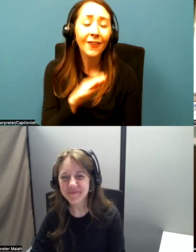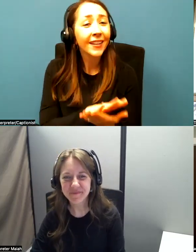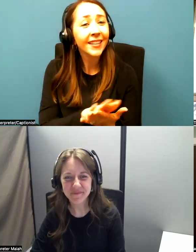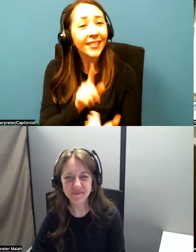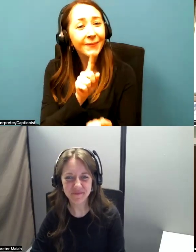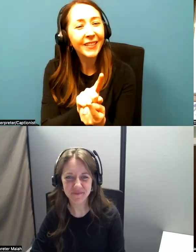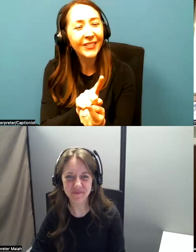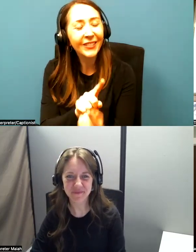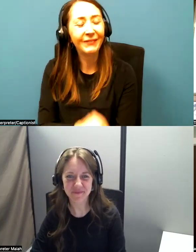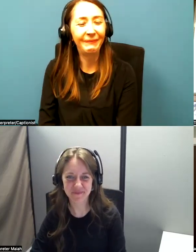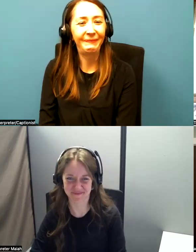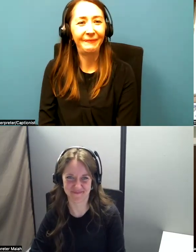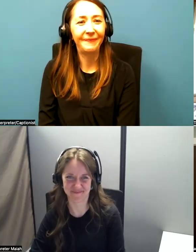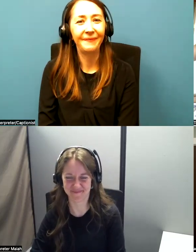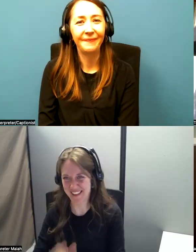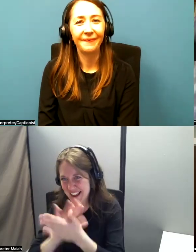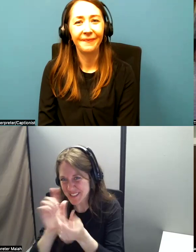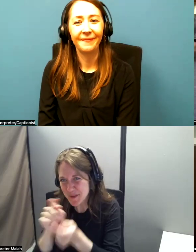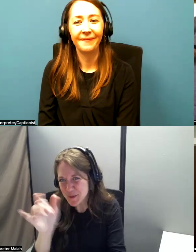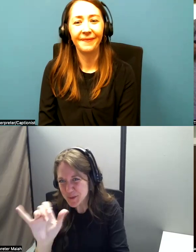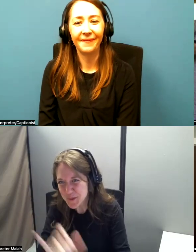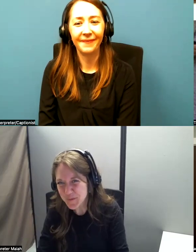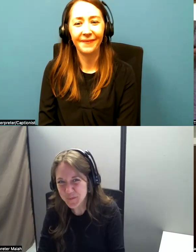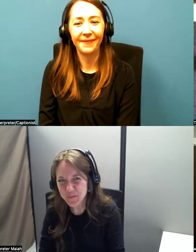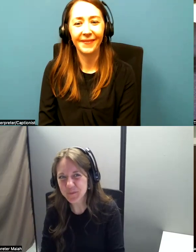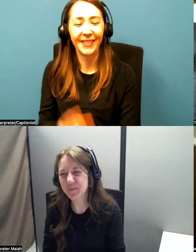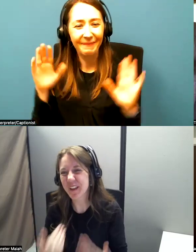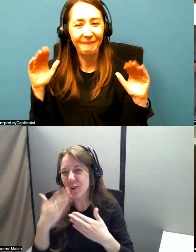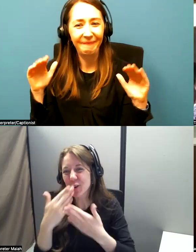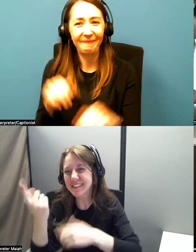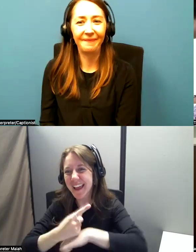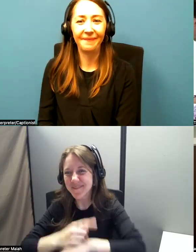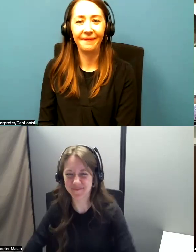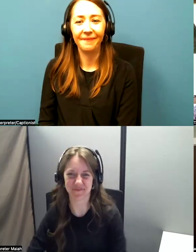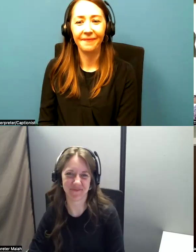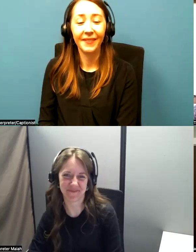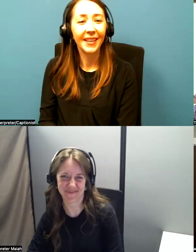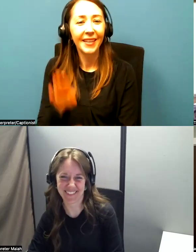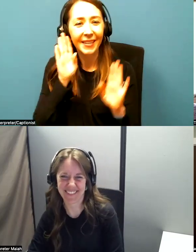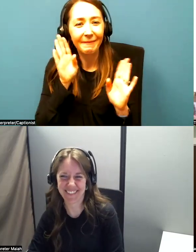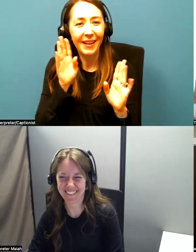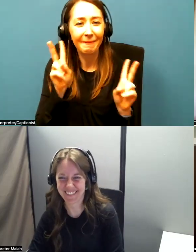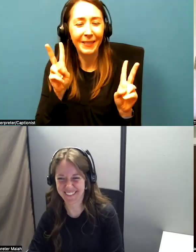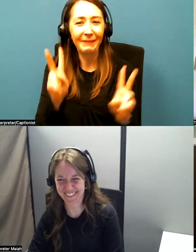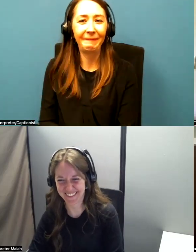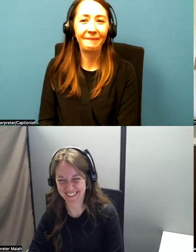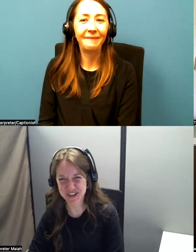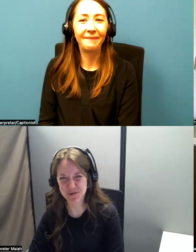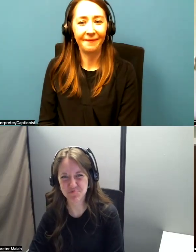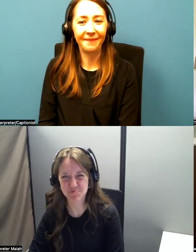to meet you. Nice to meet you too. Have a good day. Bye. Peace. Thanks. Bye. Peace.